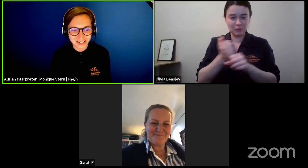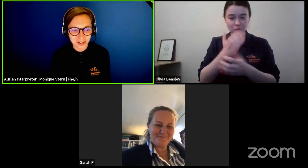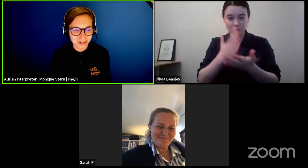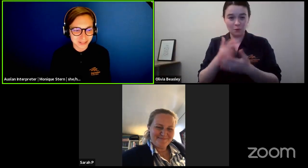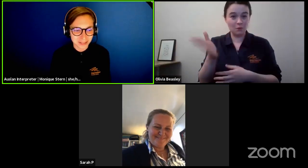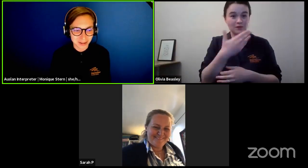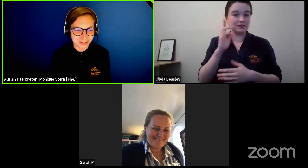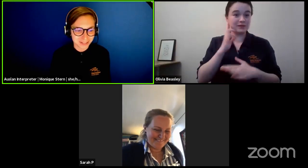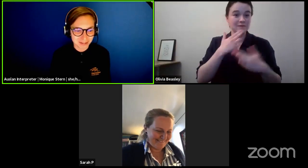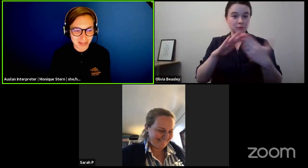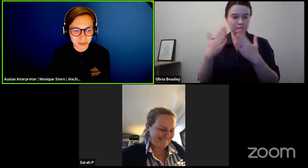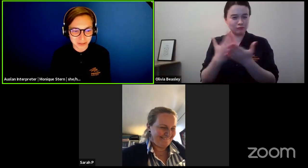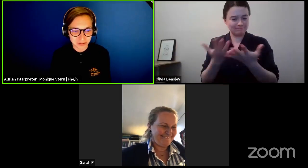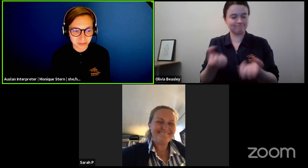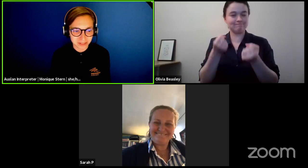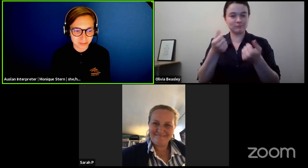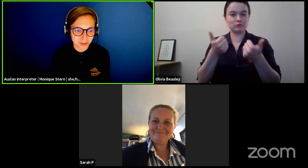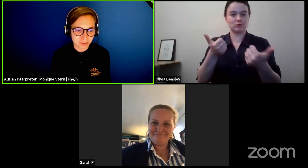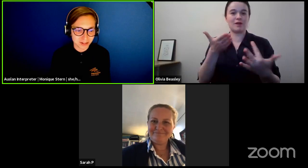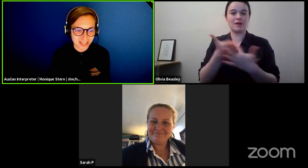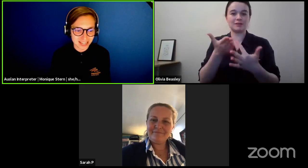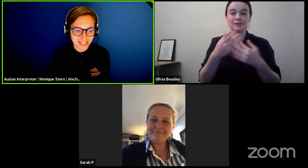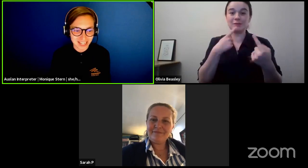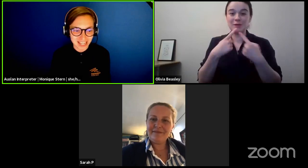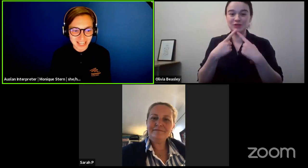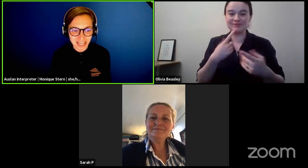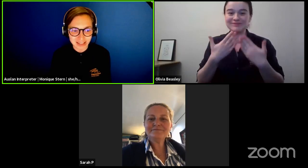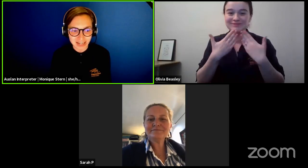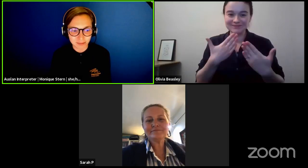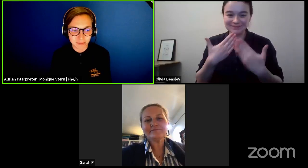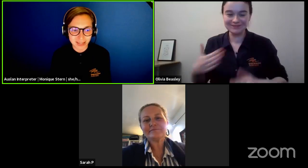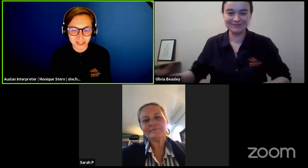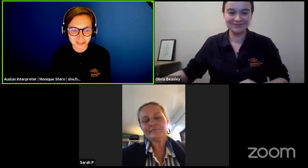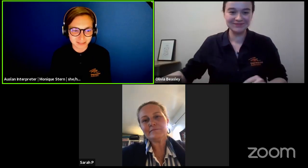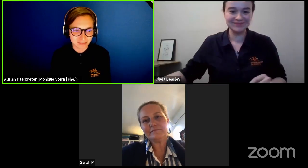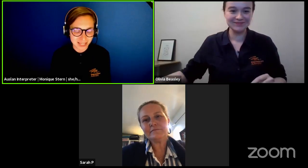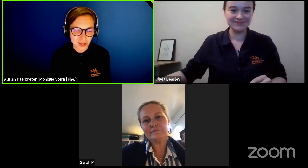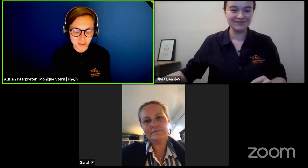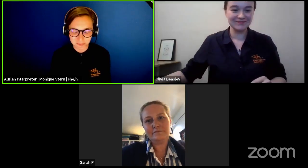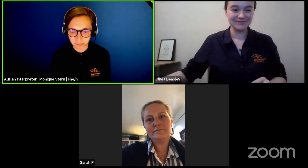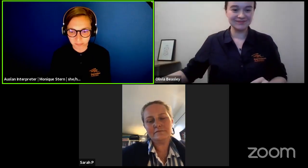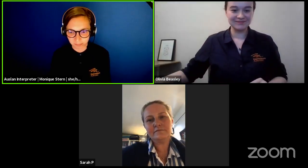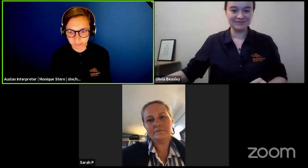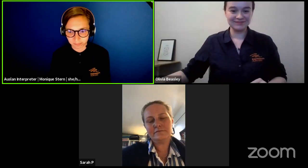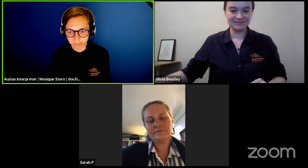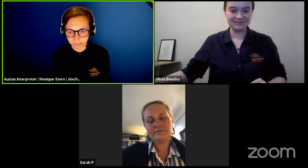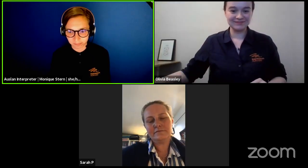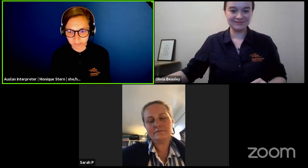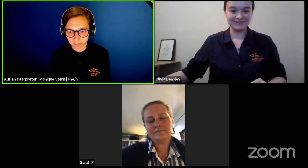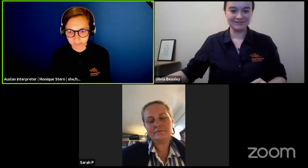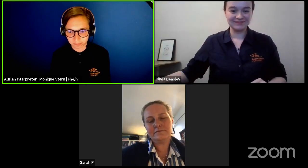And thanks to the interpreters as well, just to make sure that all the deaf community can gain that information. Thank you.